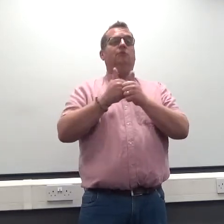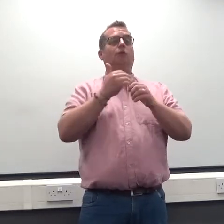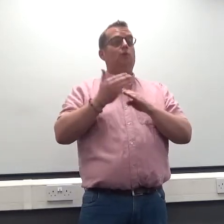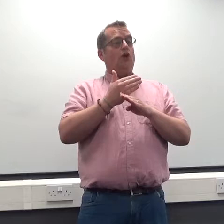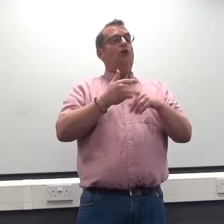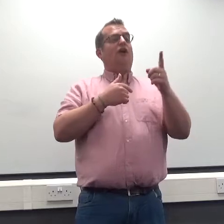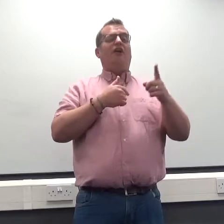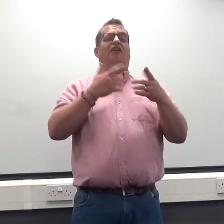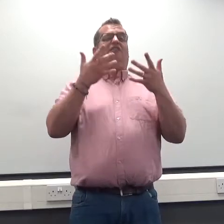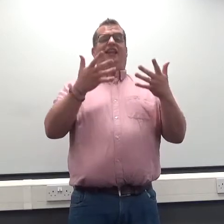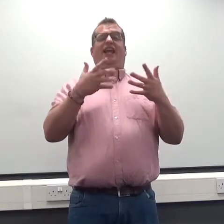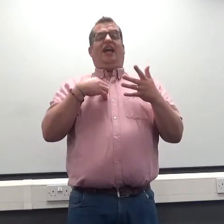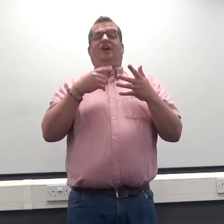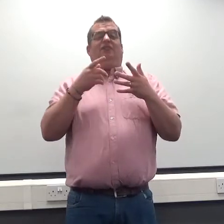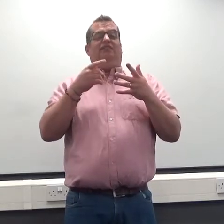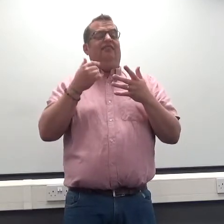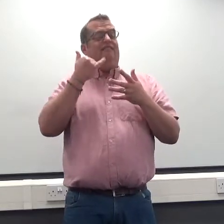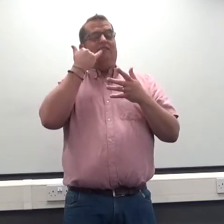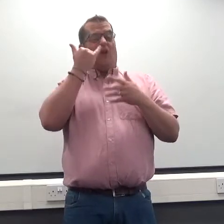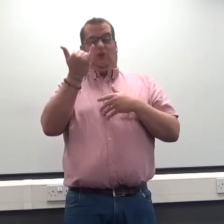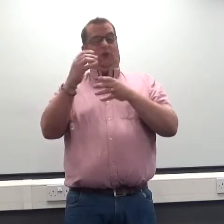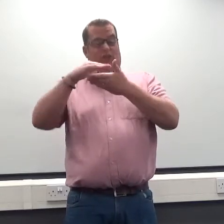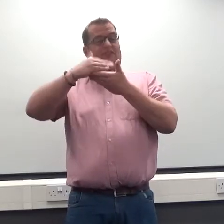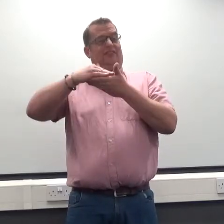So when that finished, I became a health and support worker.